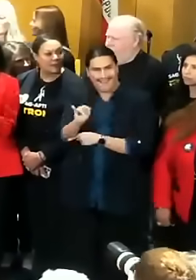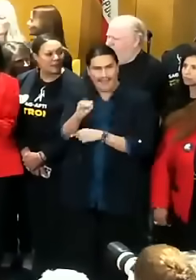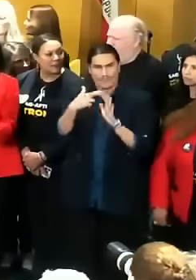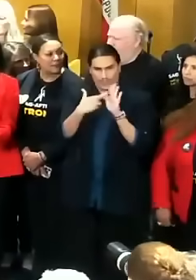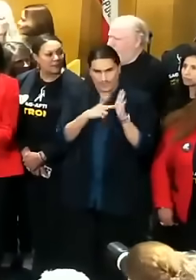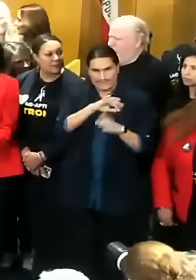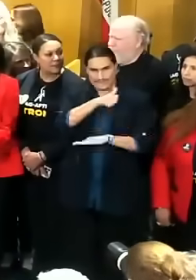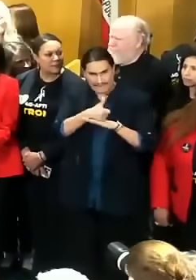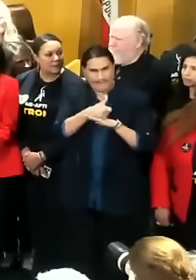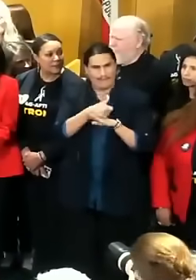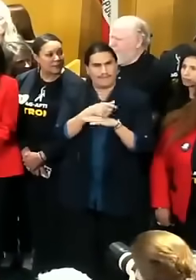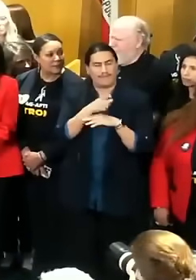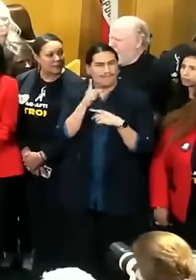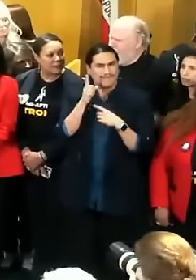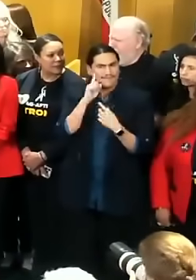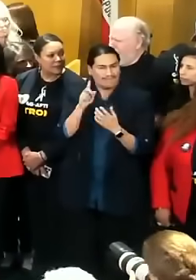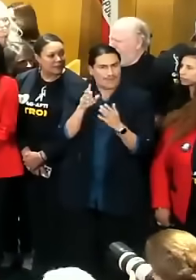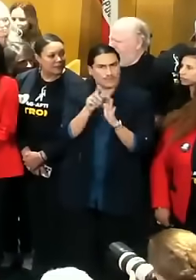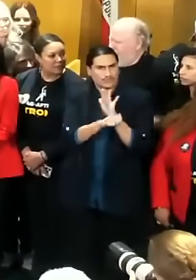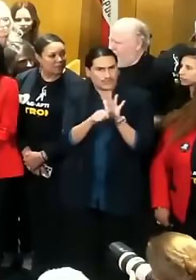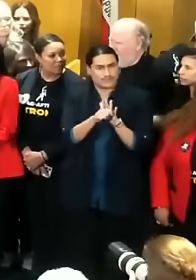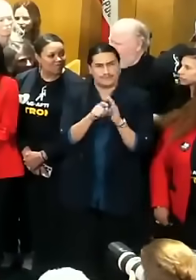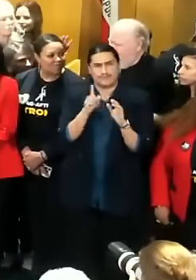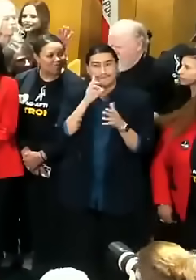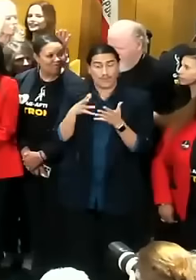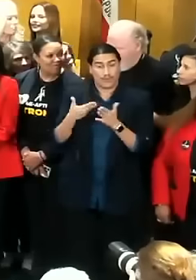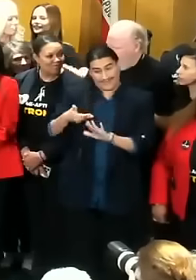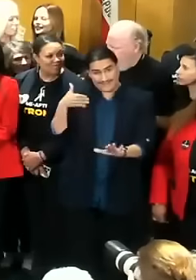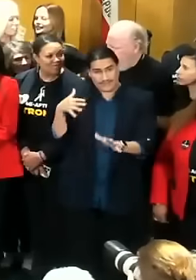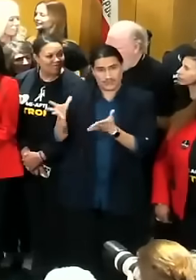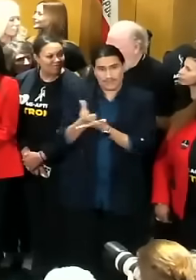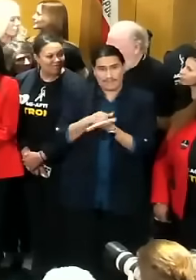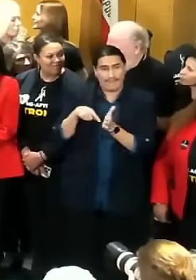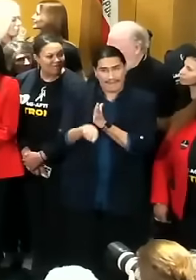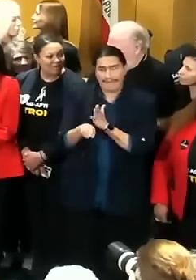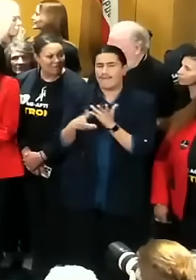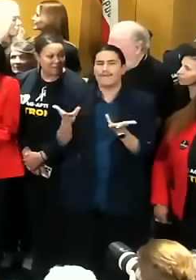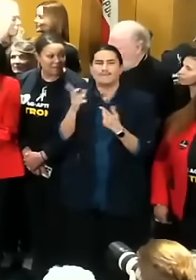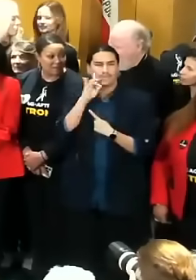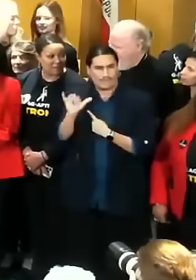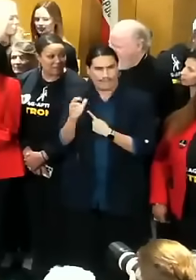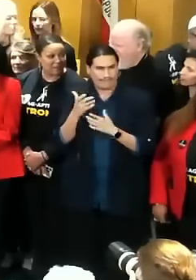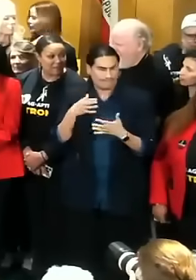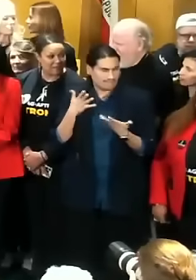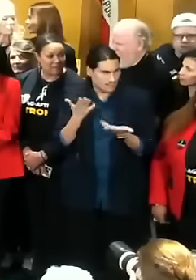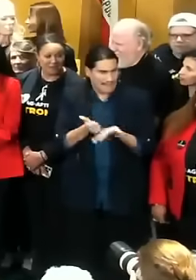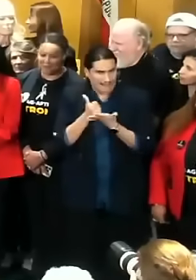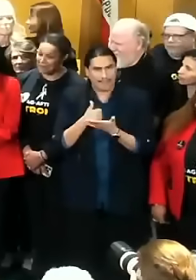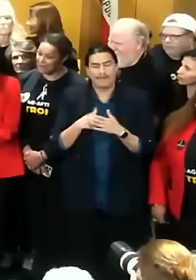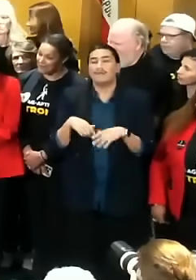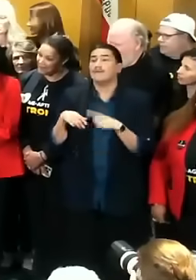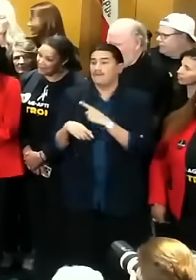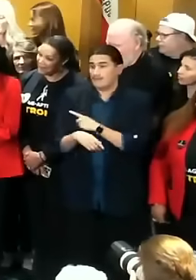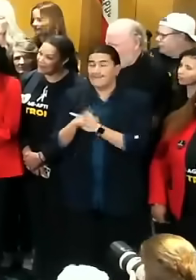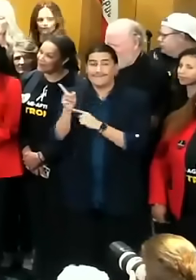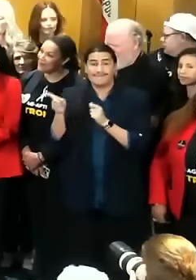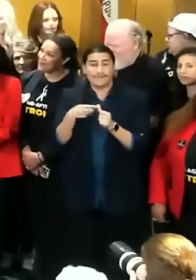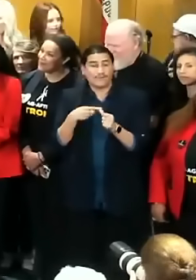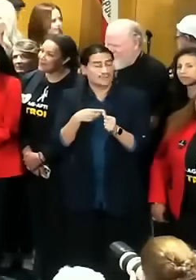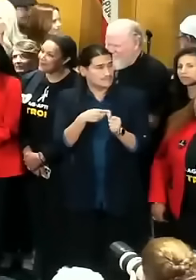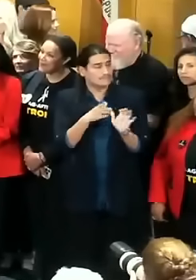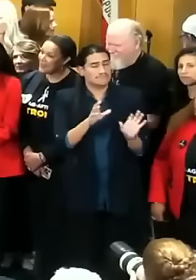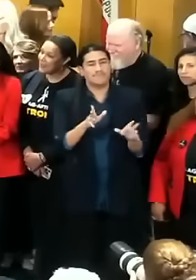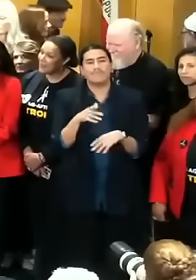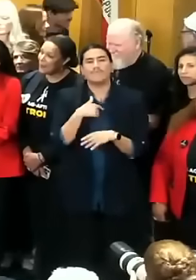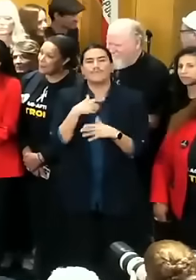guardrails and terms and provisions that you obtained, that would be interesting and helpful. Sure. Well, so first of all, I guess what I would say is